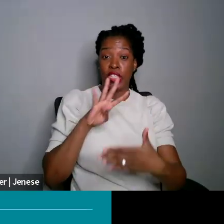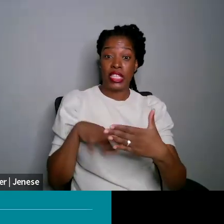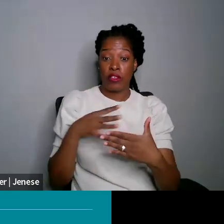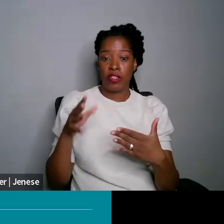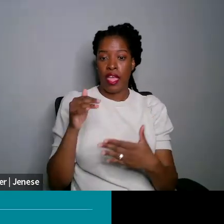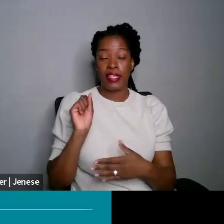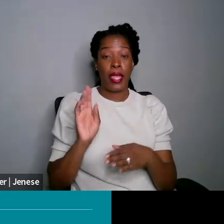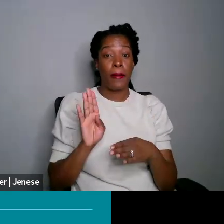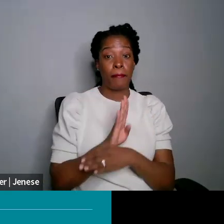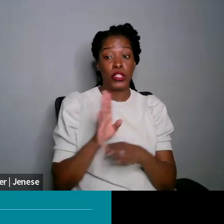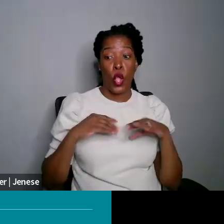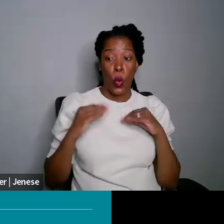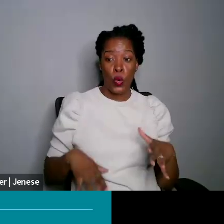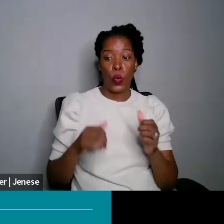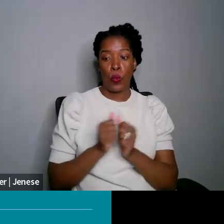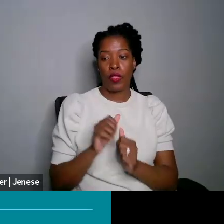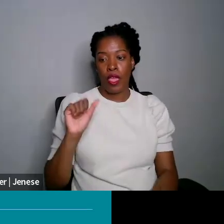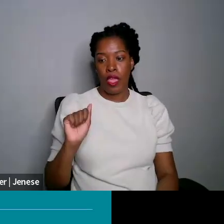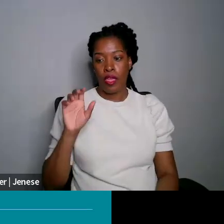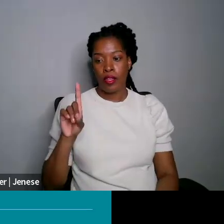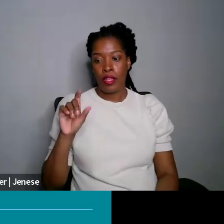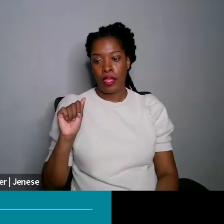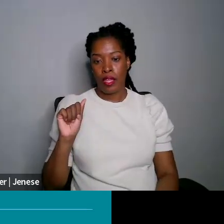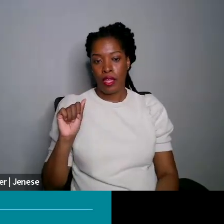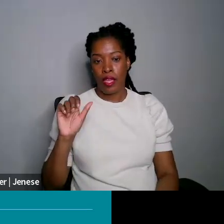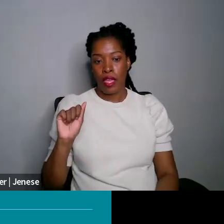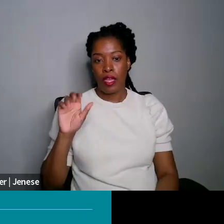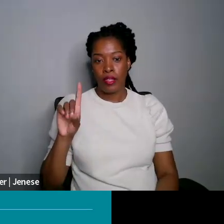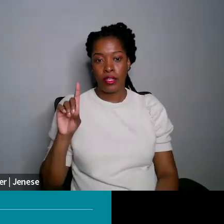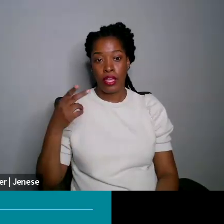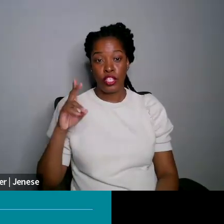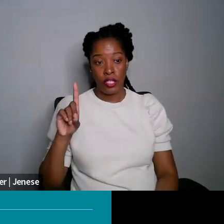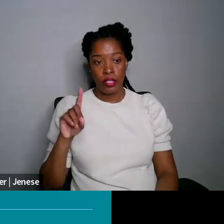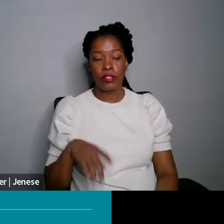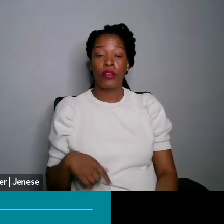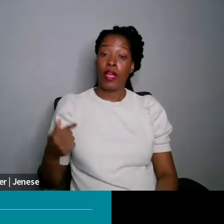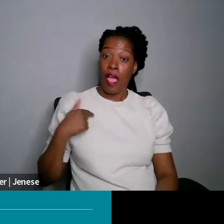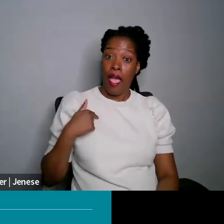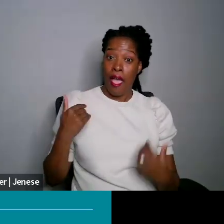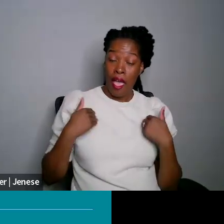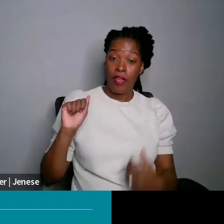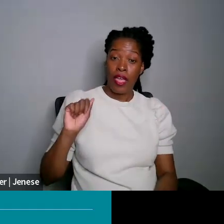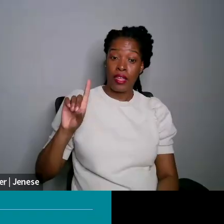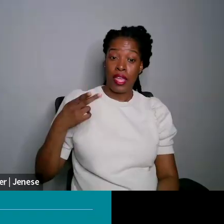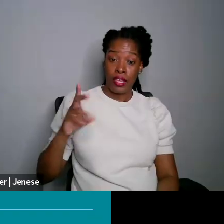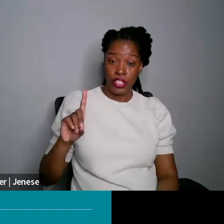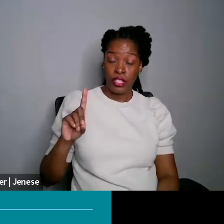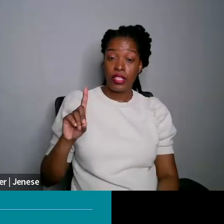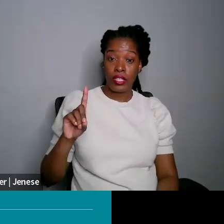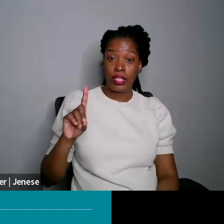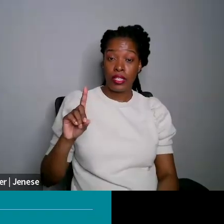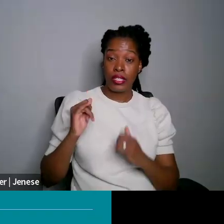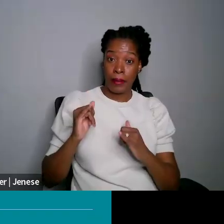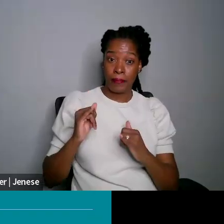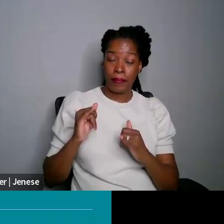ADHD? Well, I have ADHD too, so I feel you, and it is not always easy. And that's